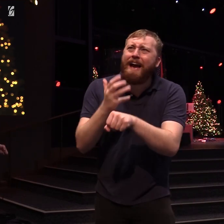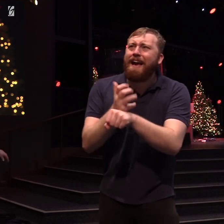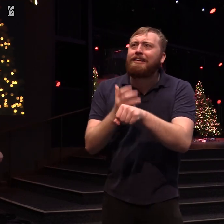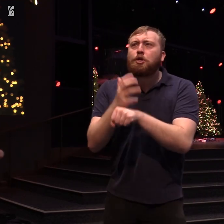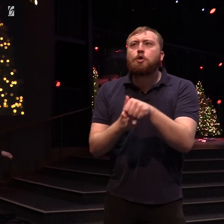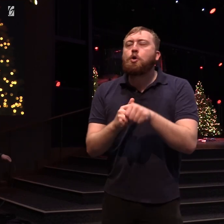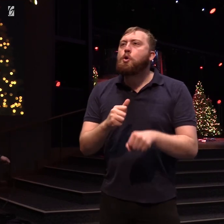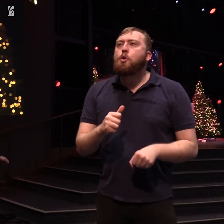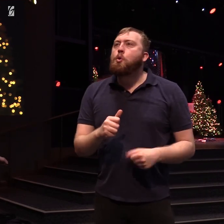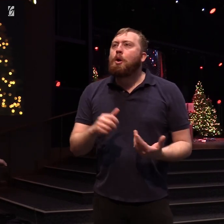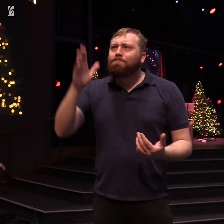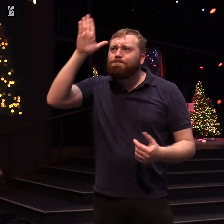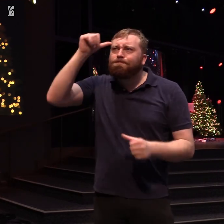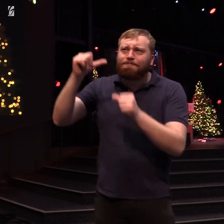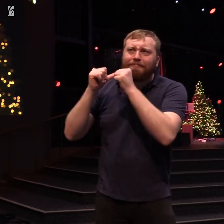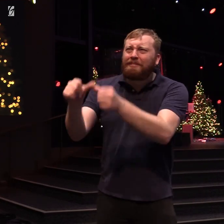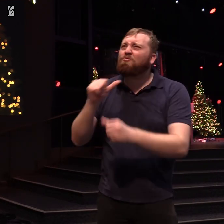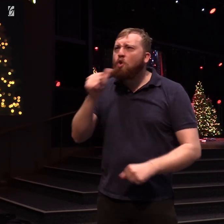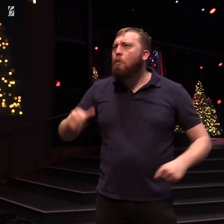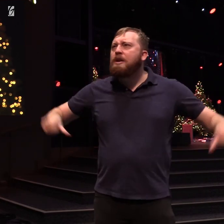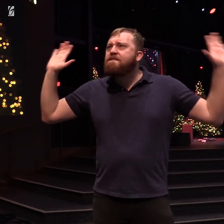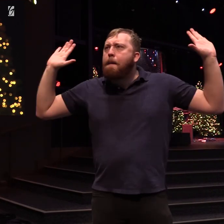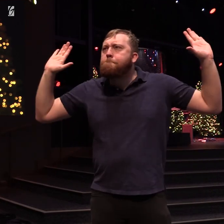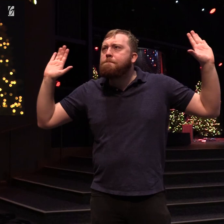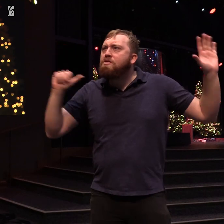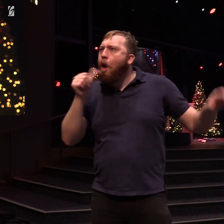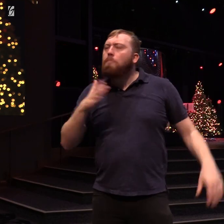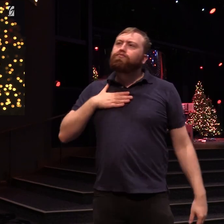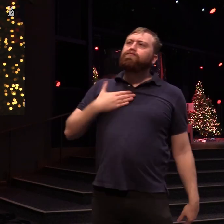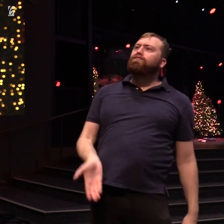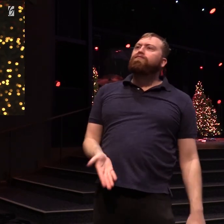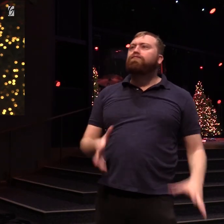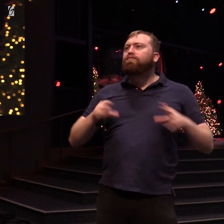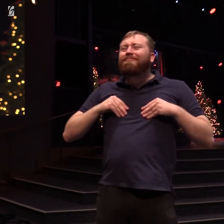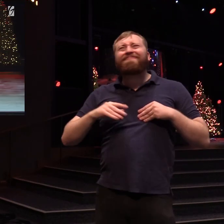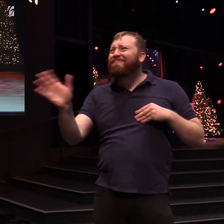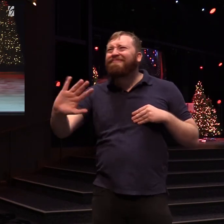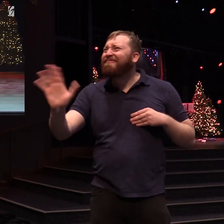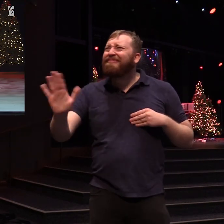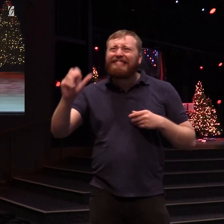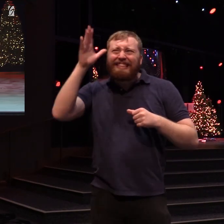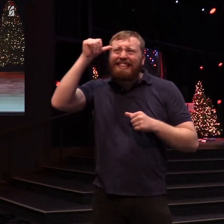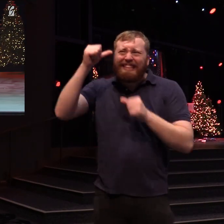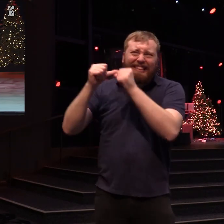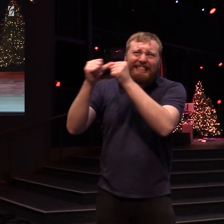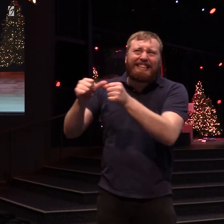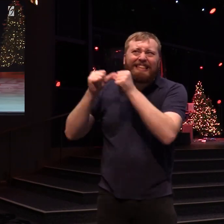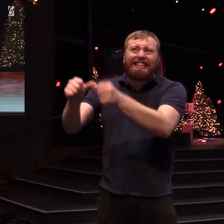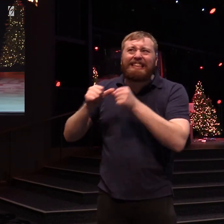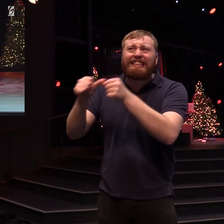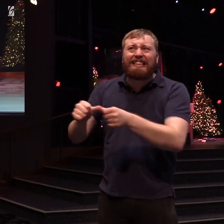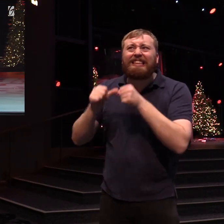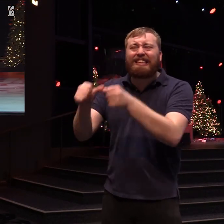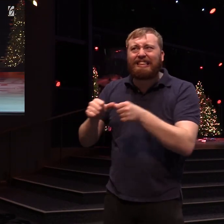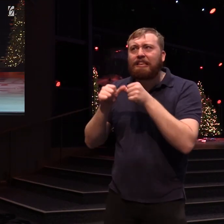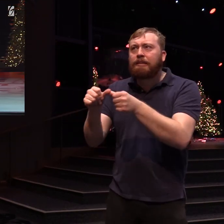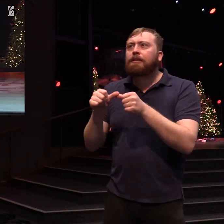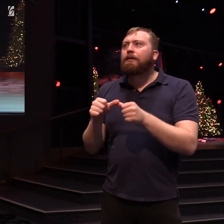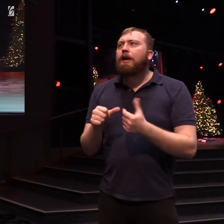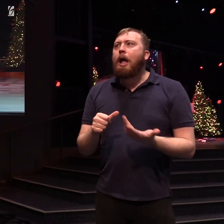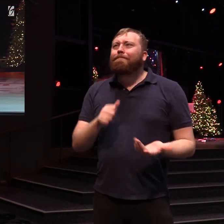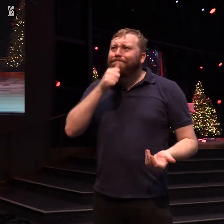don't give up. Don't cave in. Don't throw in the towel. Don't walk